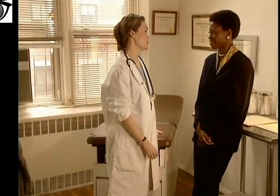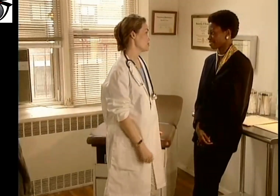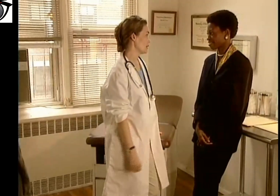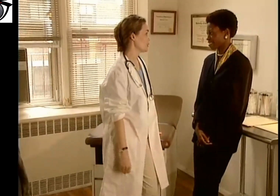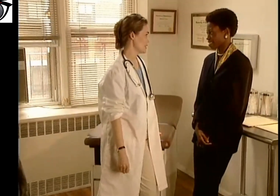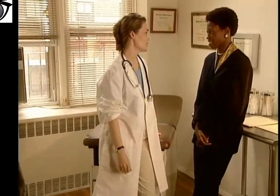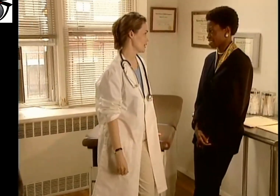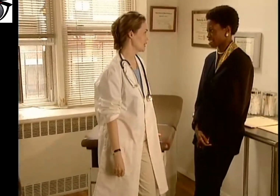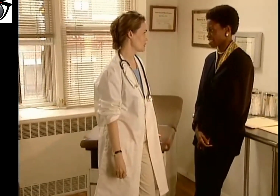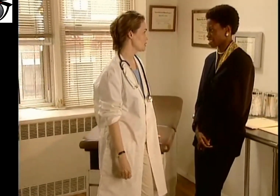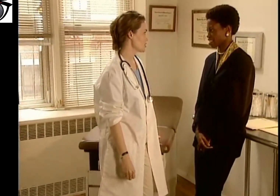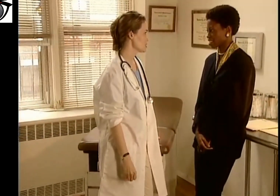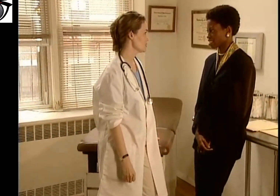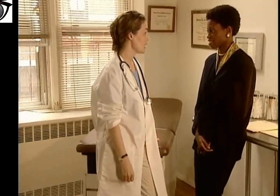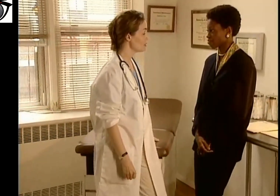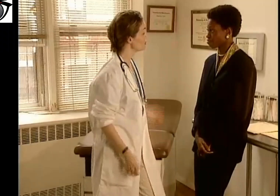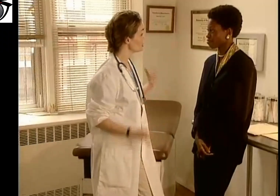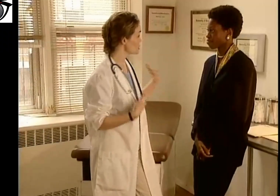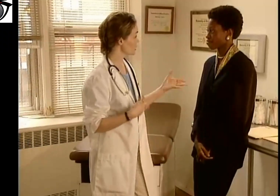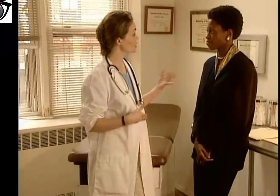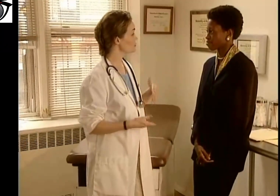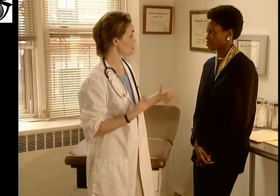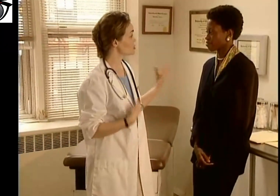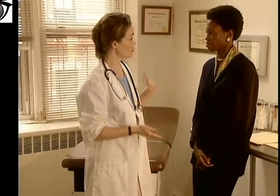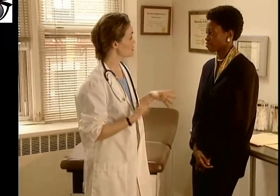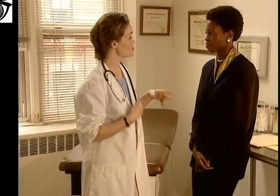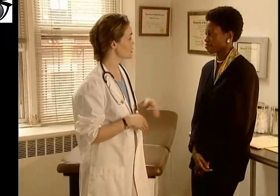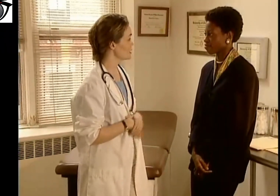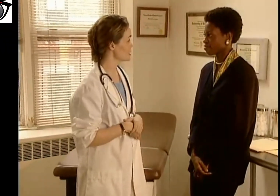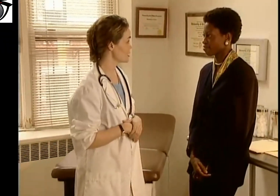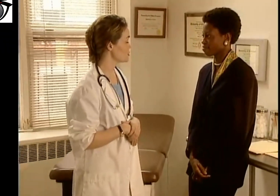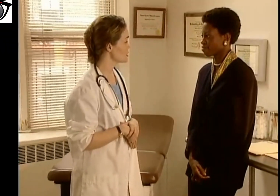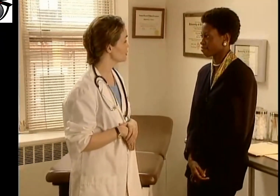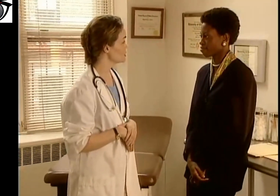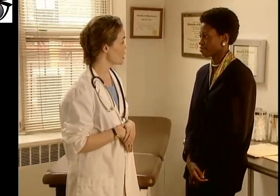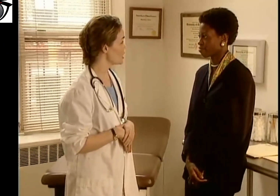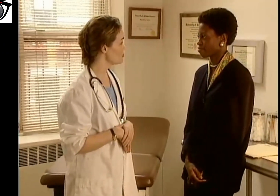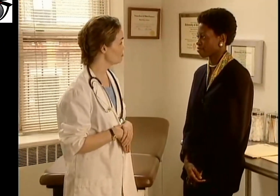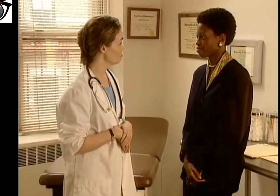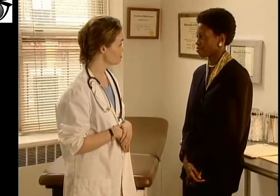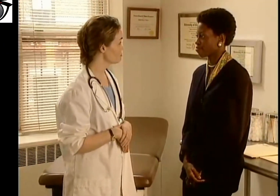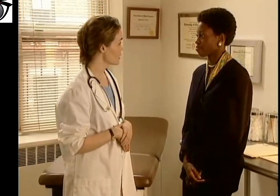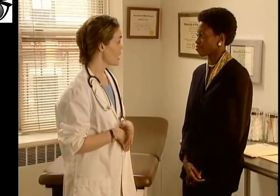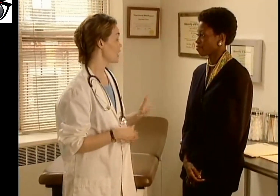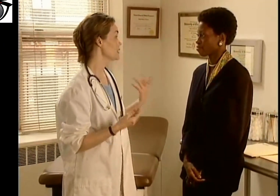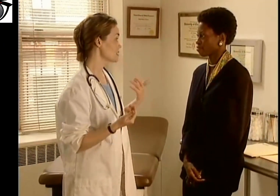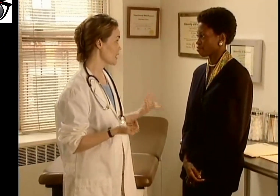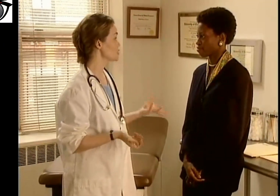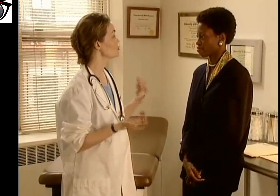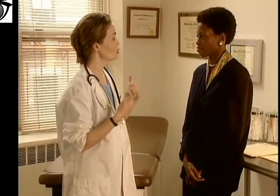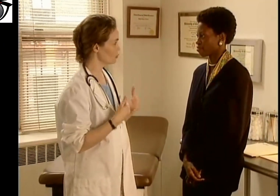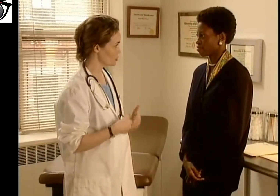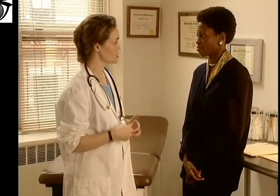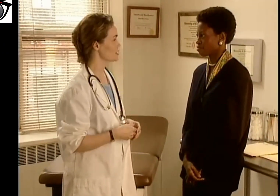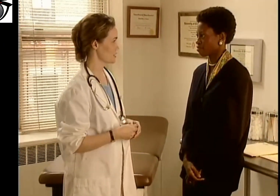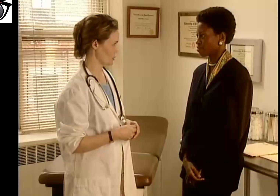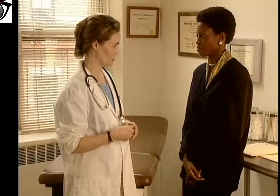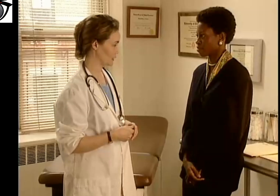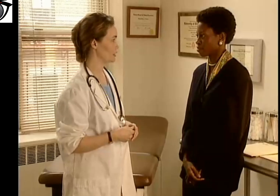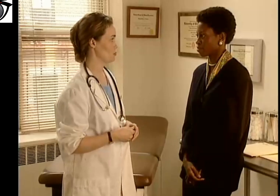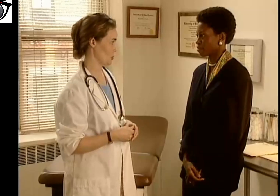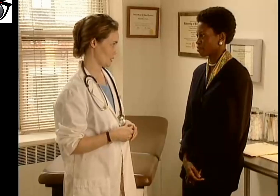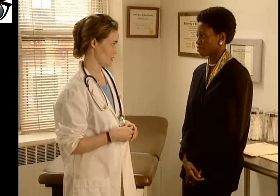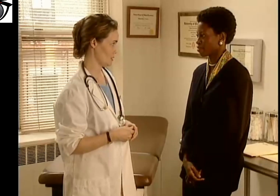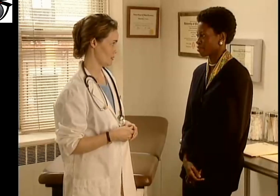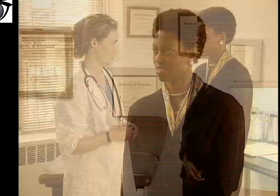I was serious about learning sign language. I would appreciate it if you'd show me some signs I can use here on the job. I think signs for emergencies